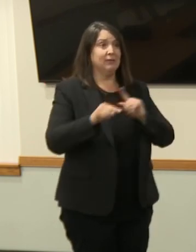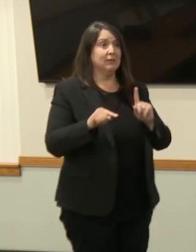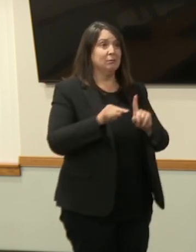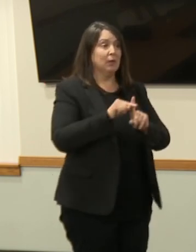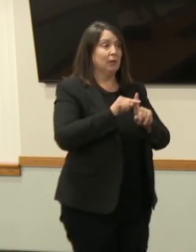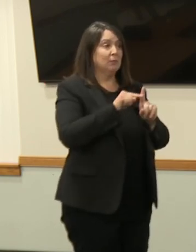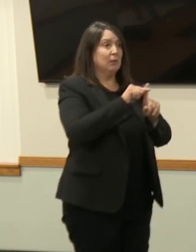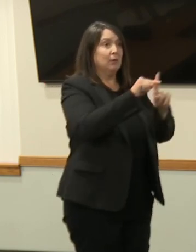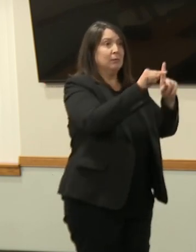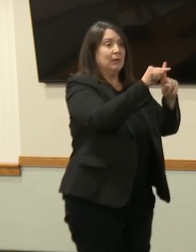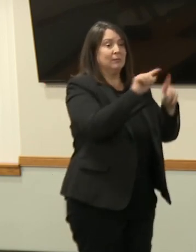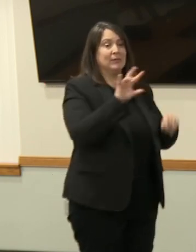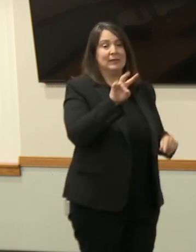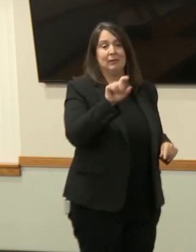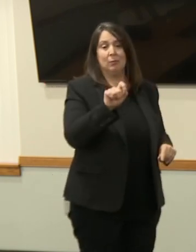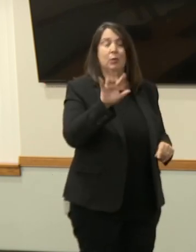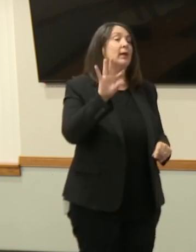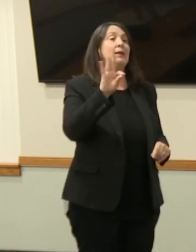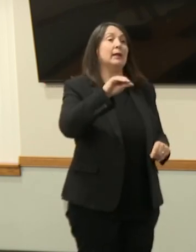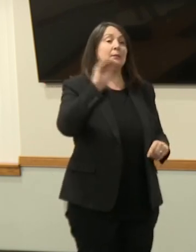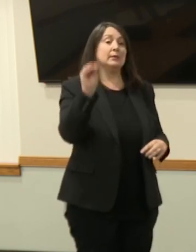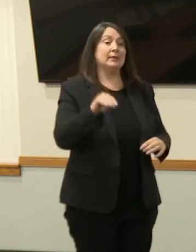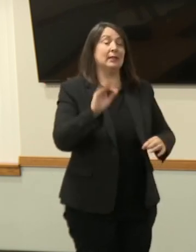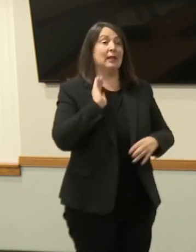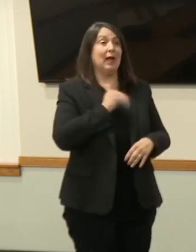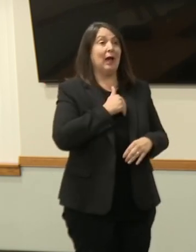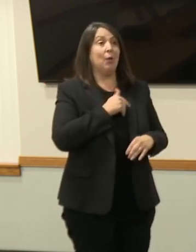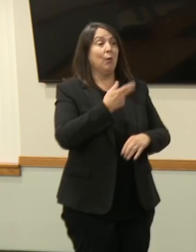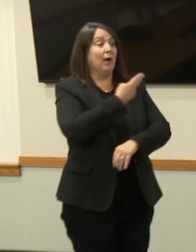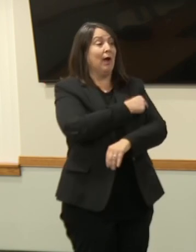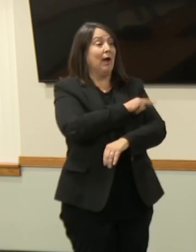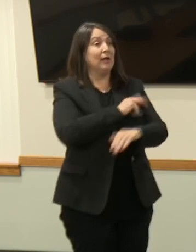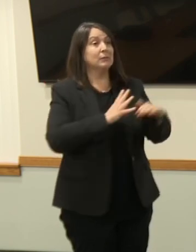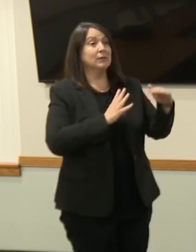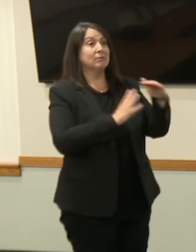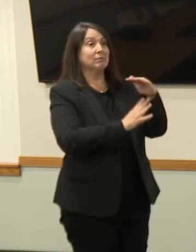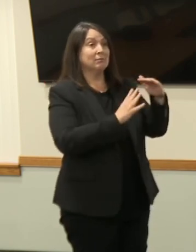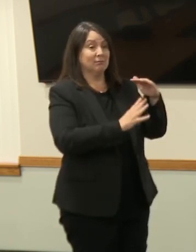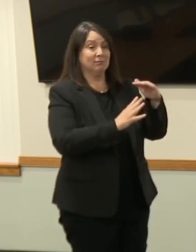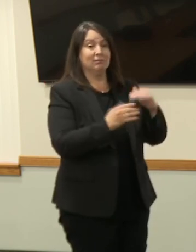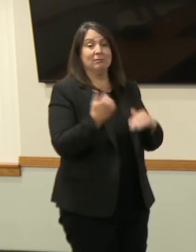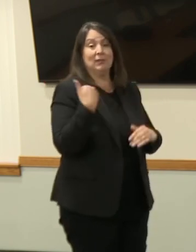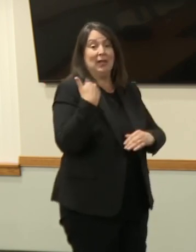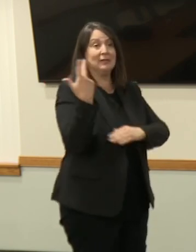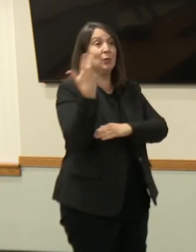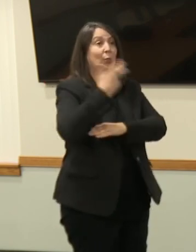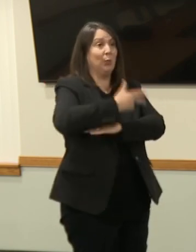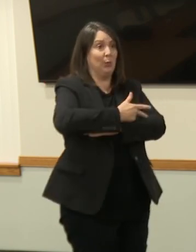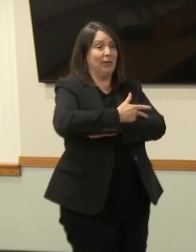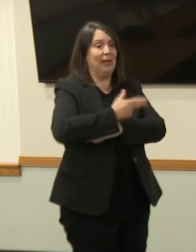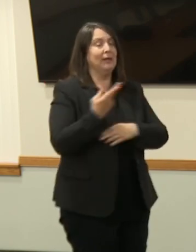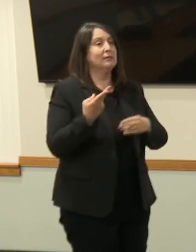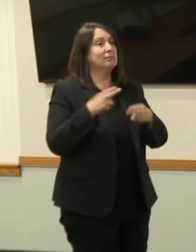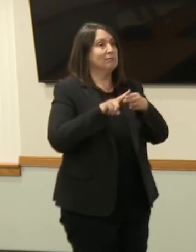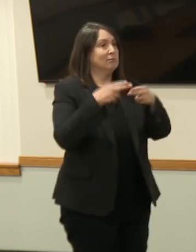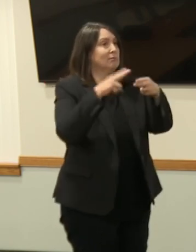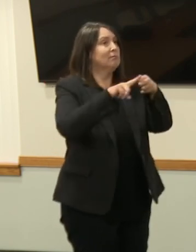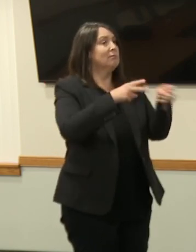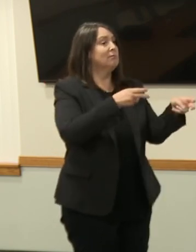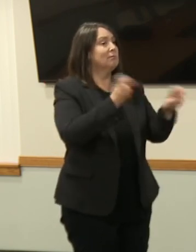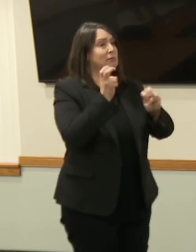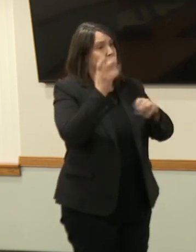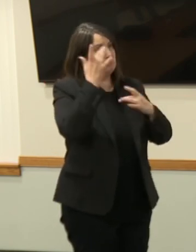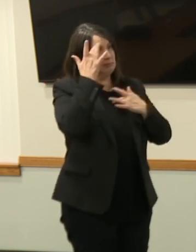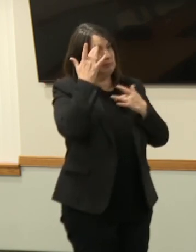at 7.9%, and our hospital admissions have seen 3 days of increased admissions, currently at